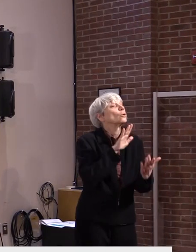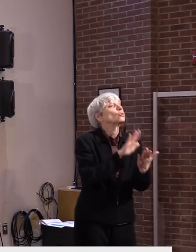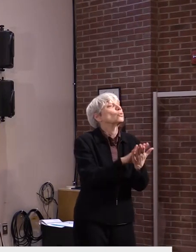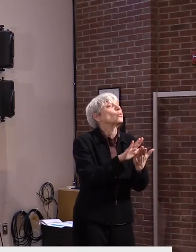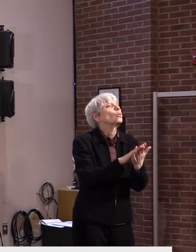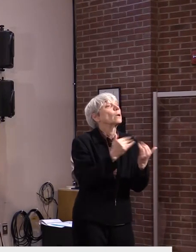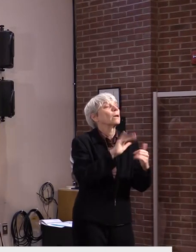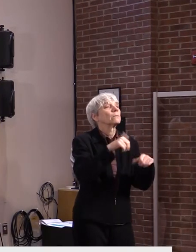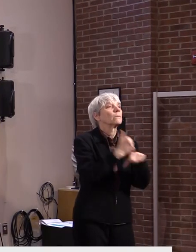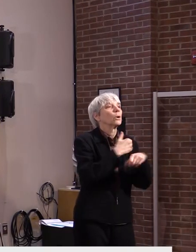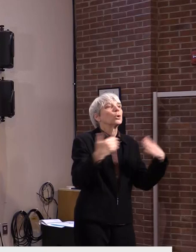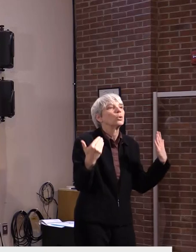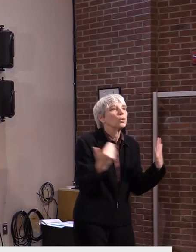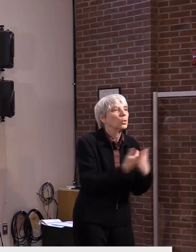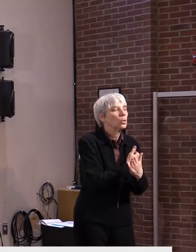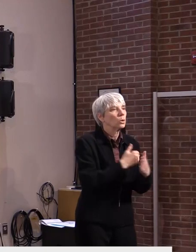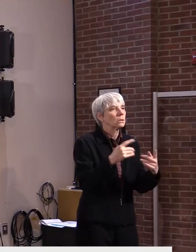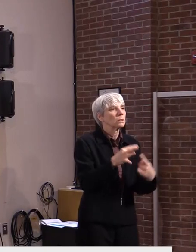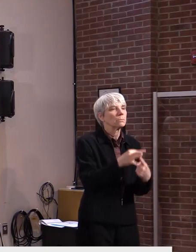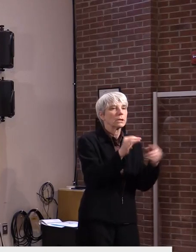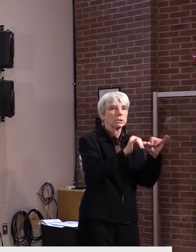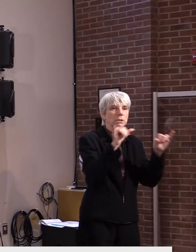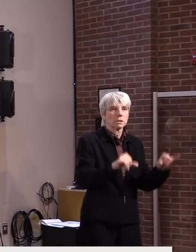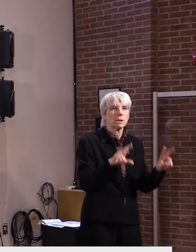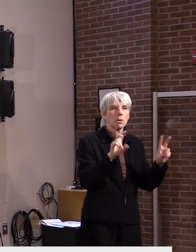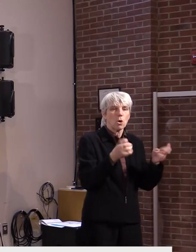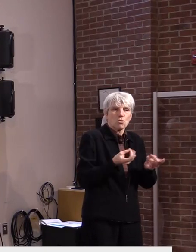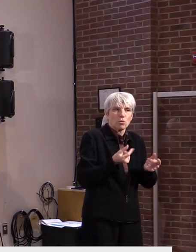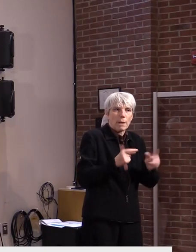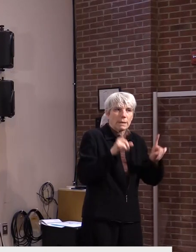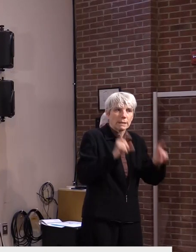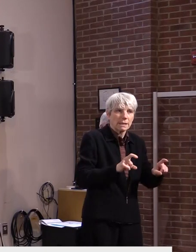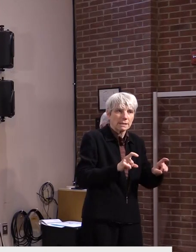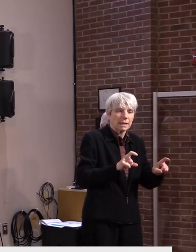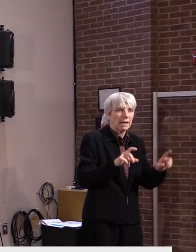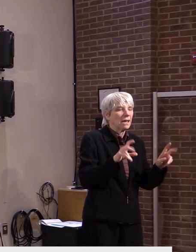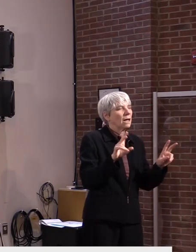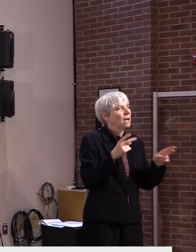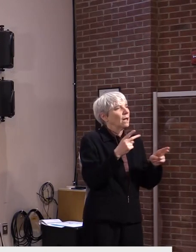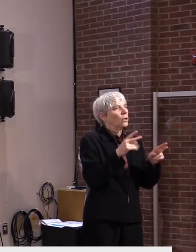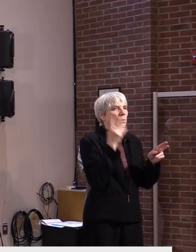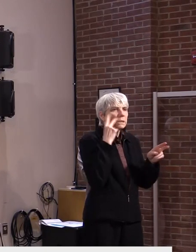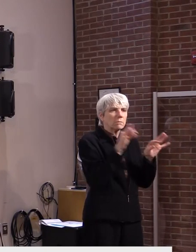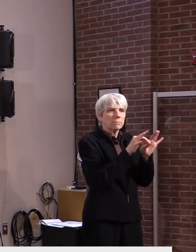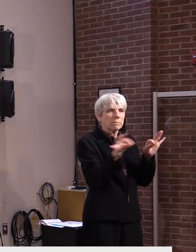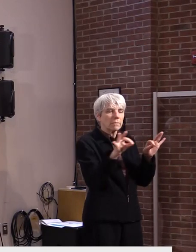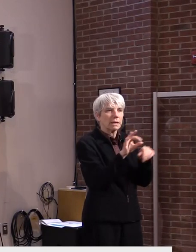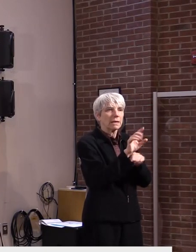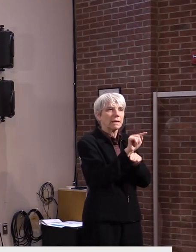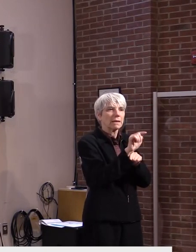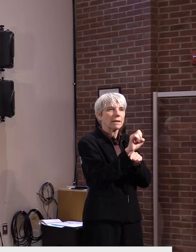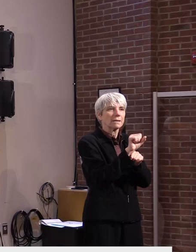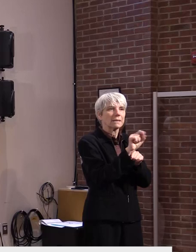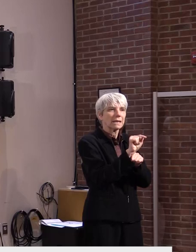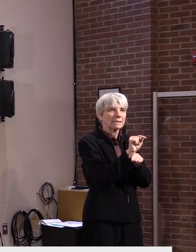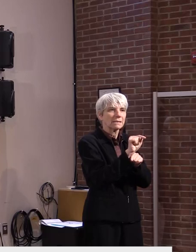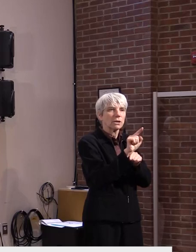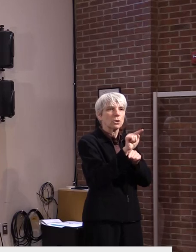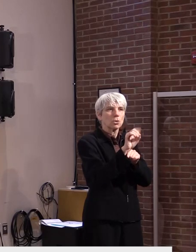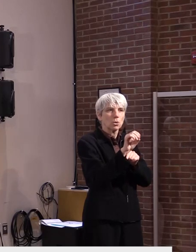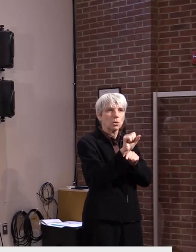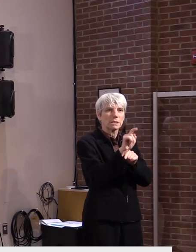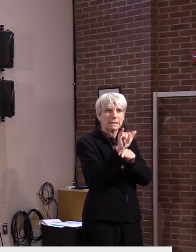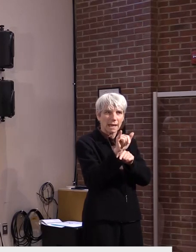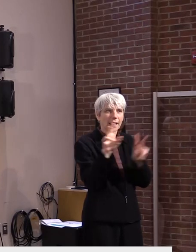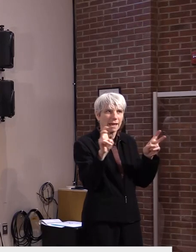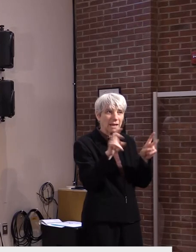rapid testing, Test to Stay, to get results faster while also keeping kids in school. This is how we balance our